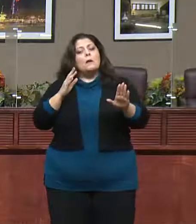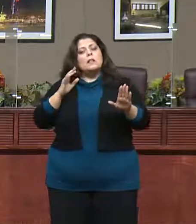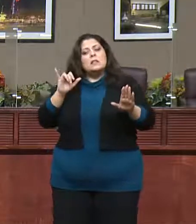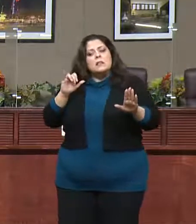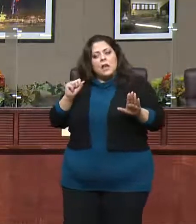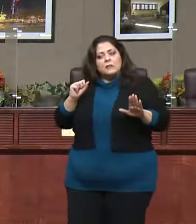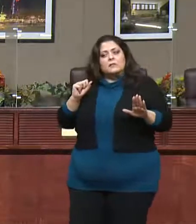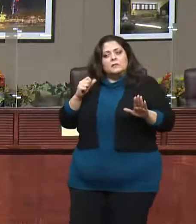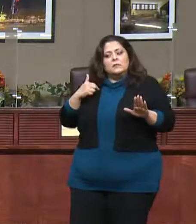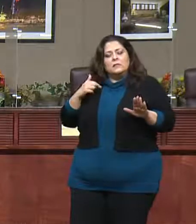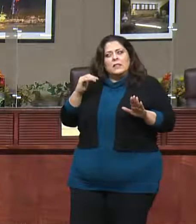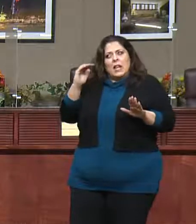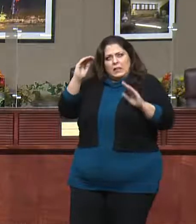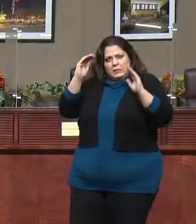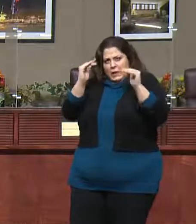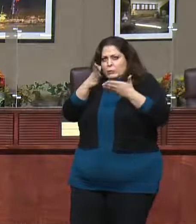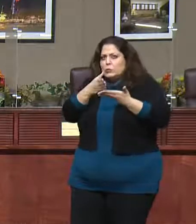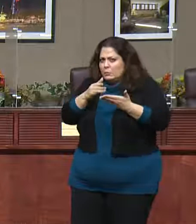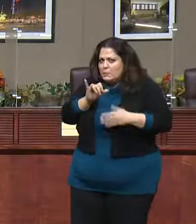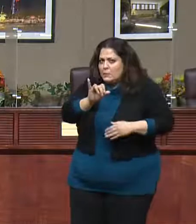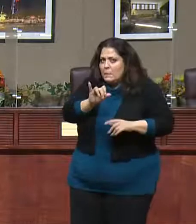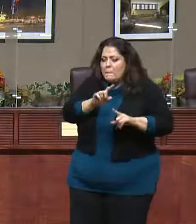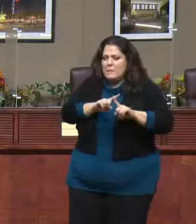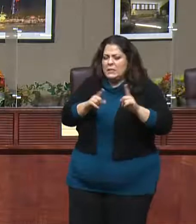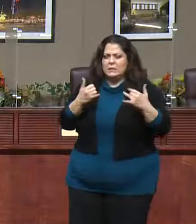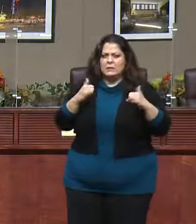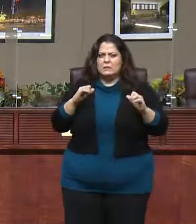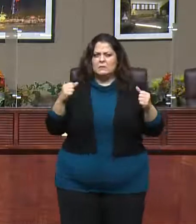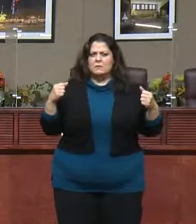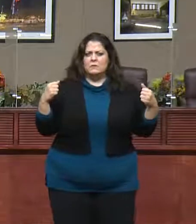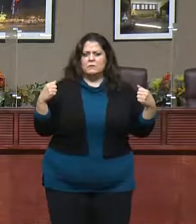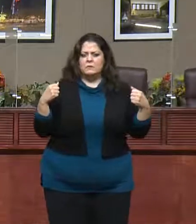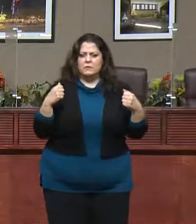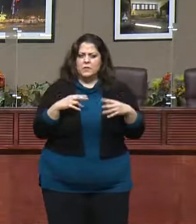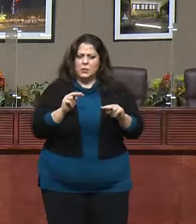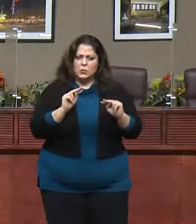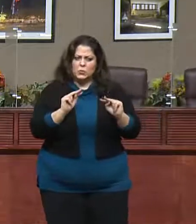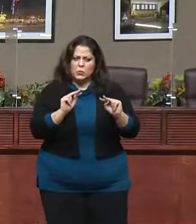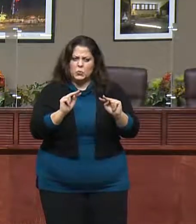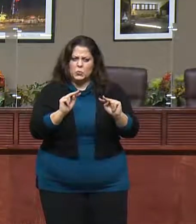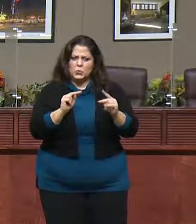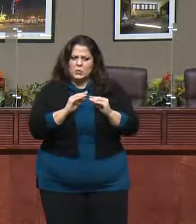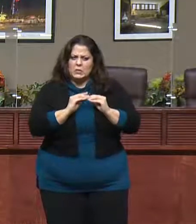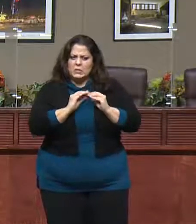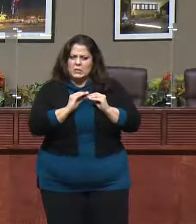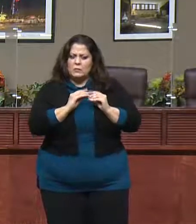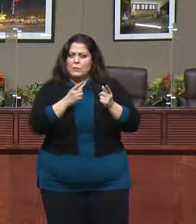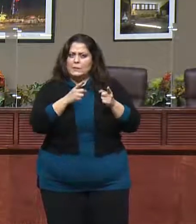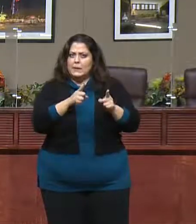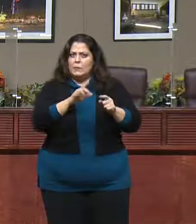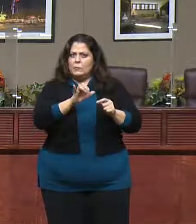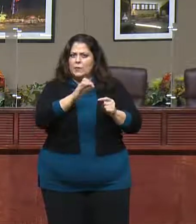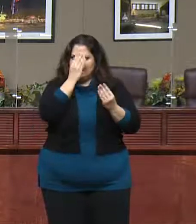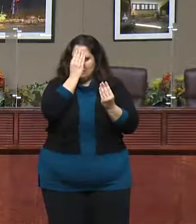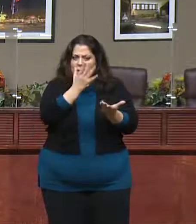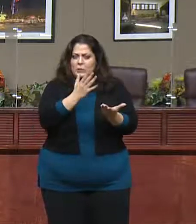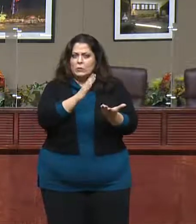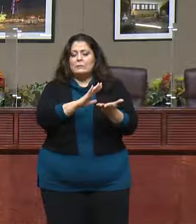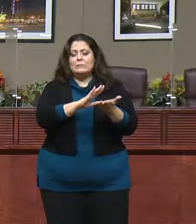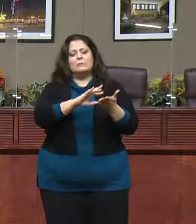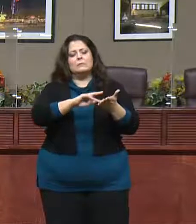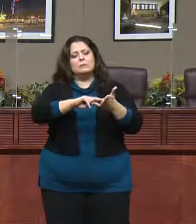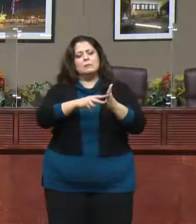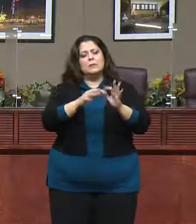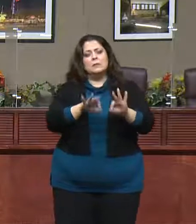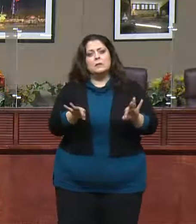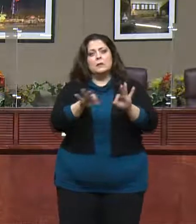not without fear that we look at this data. So please mask up, wash your